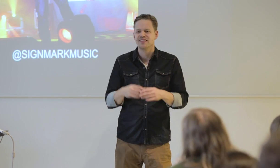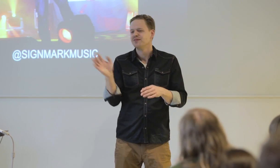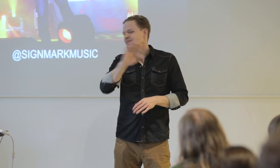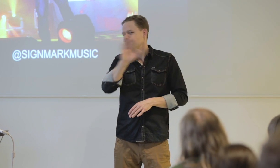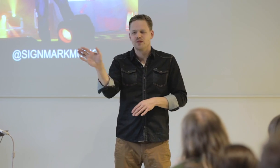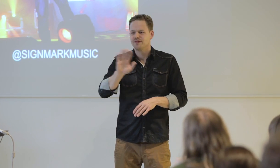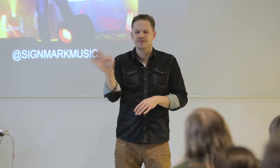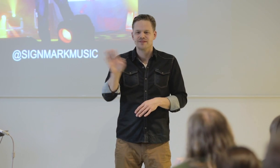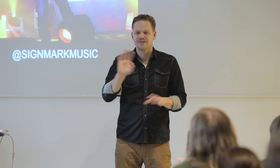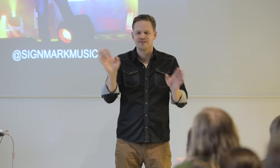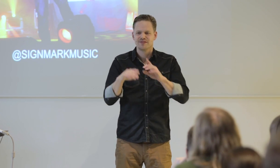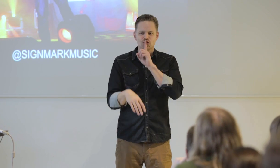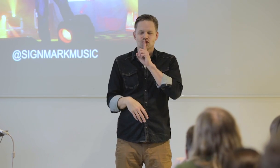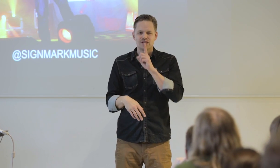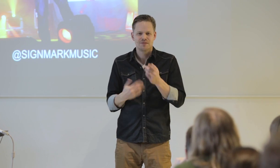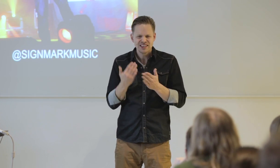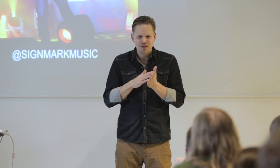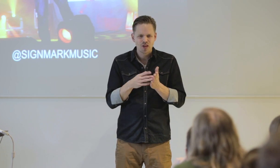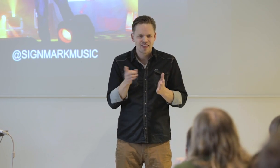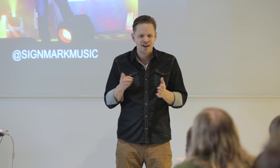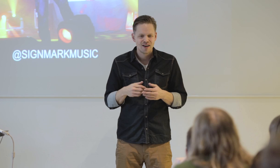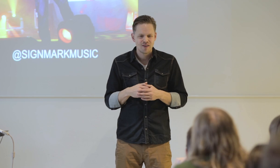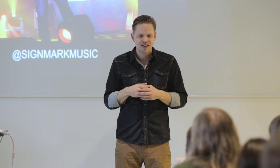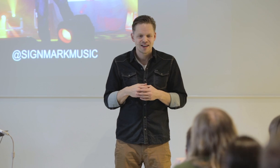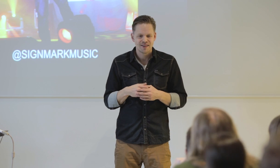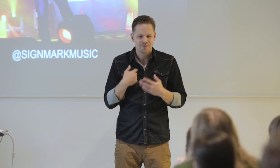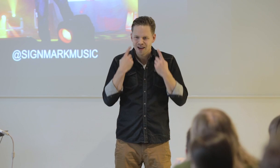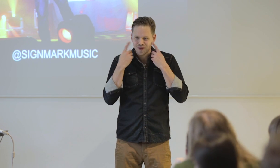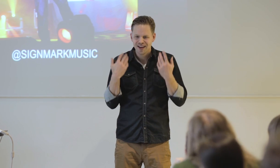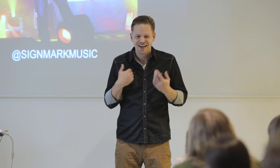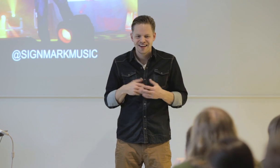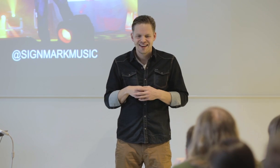Cut it out. No. Shit. Why are you clapping your hands? I can't hear